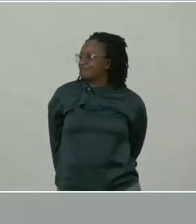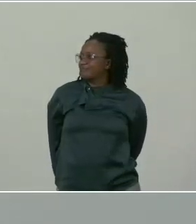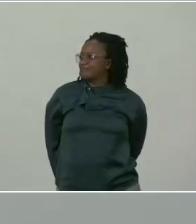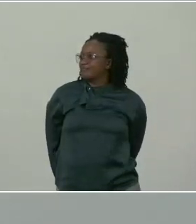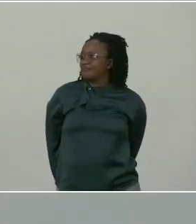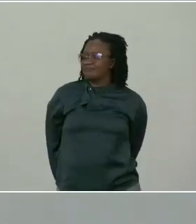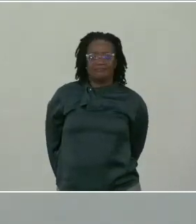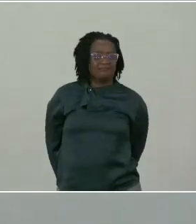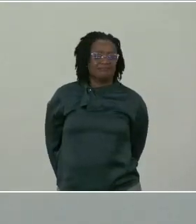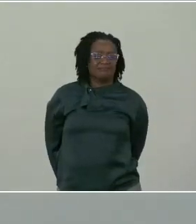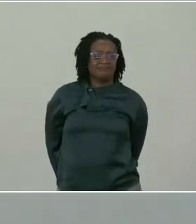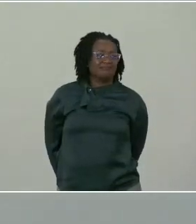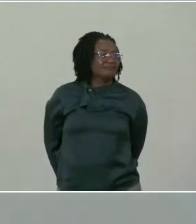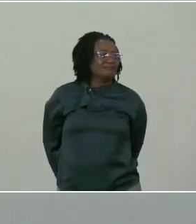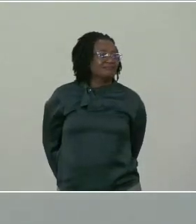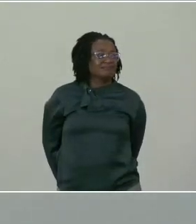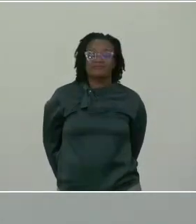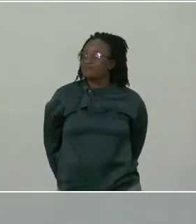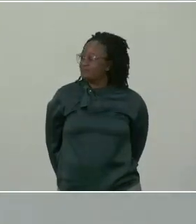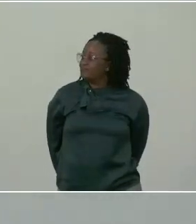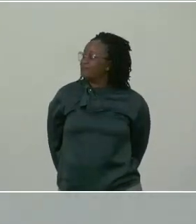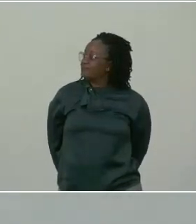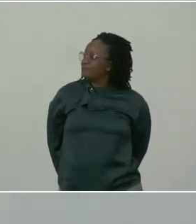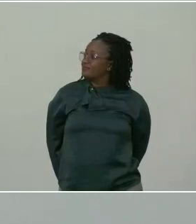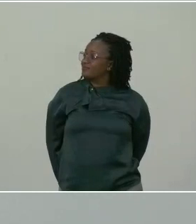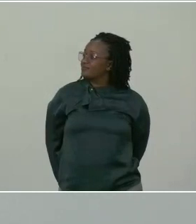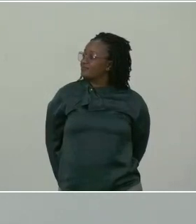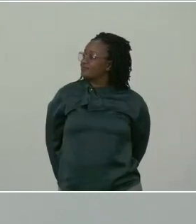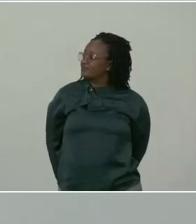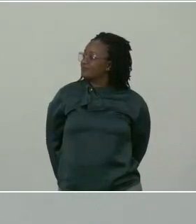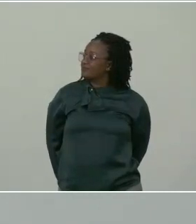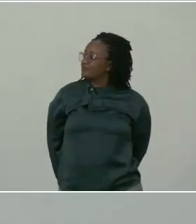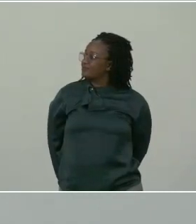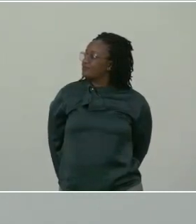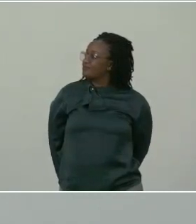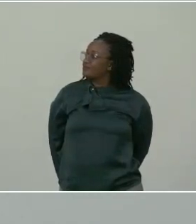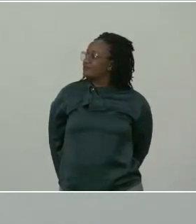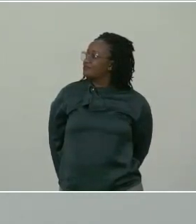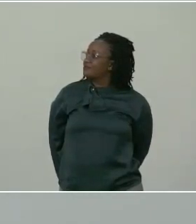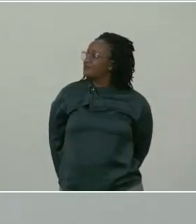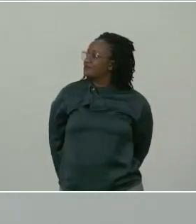Yeah, that is clearly they can't apply because how many